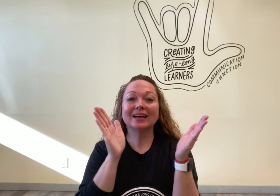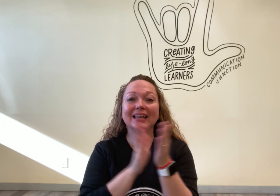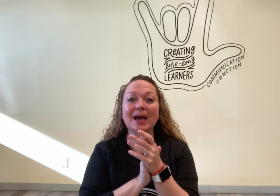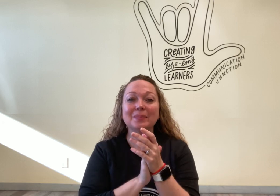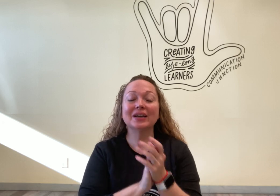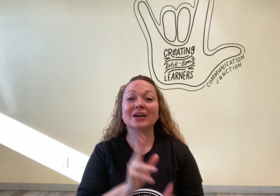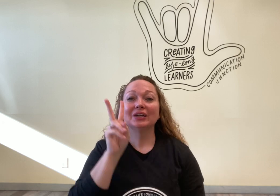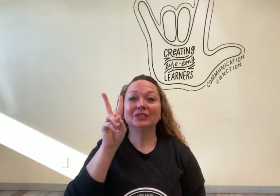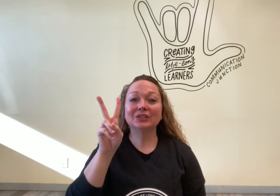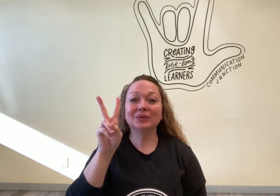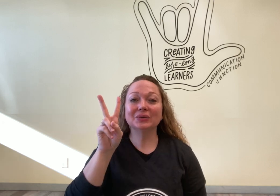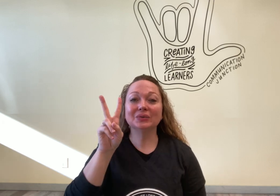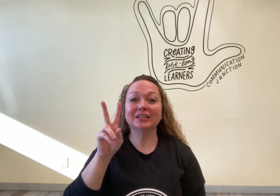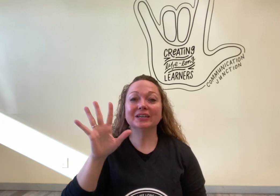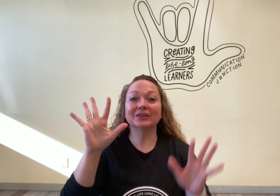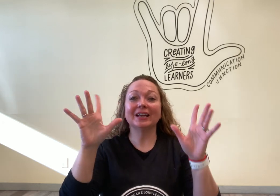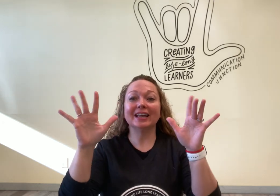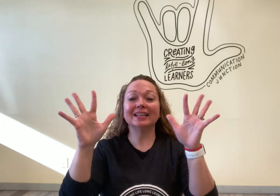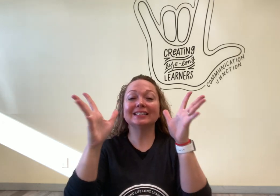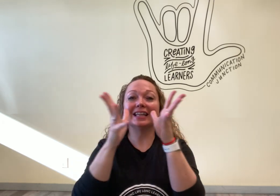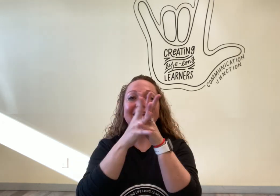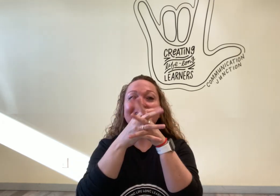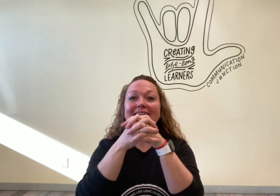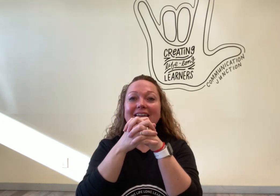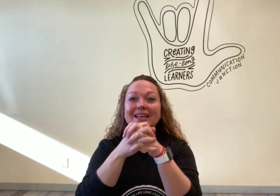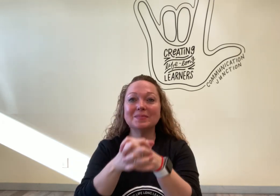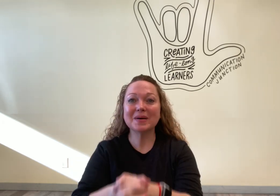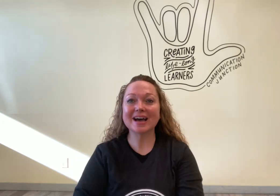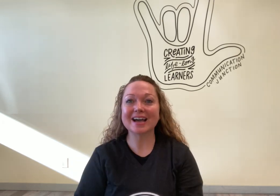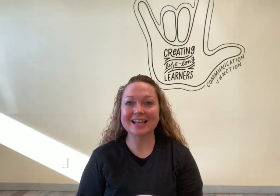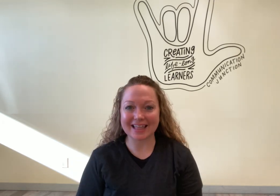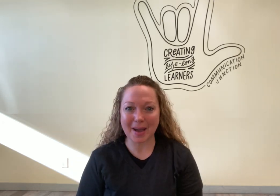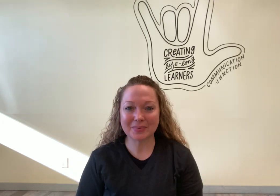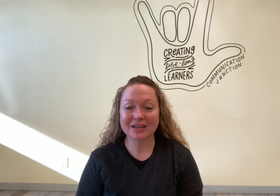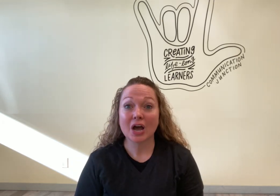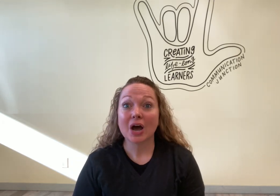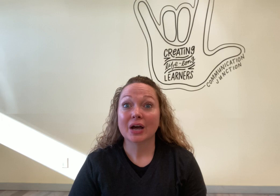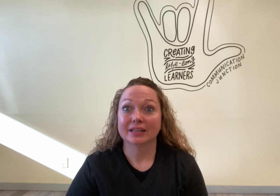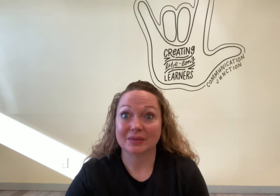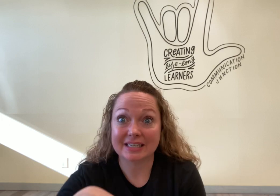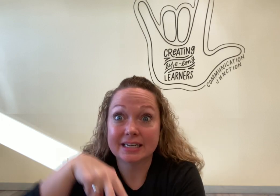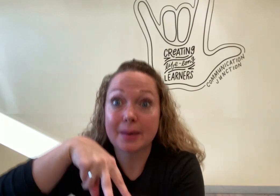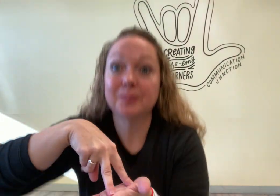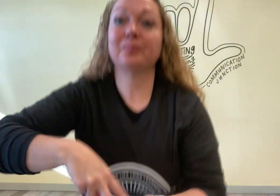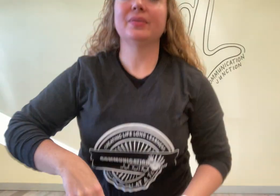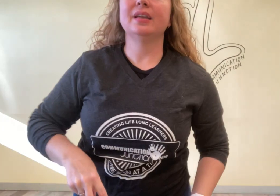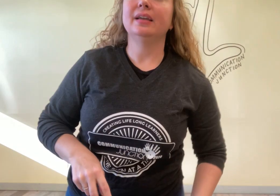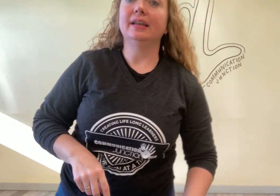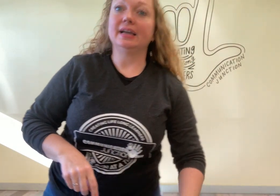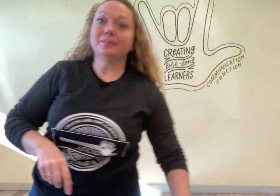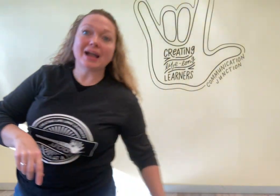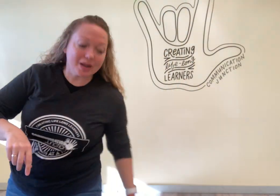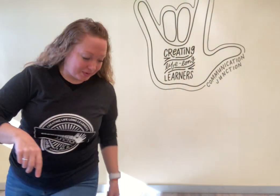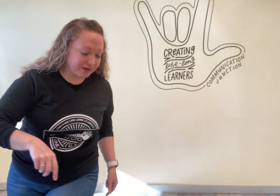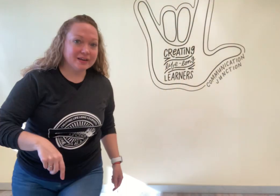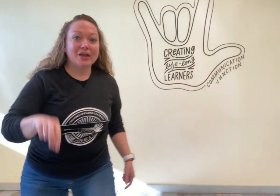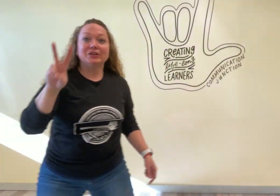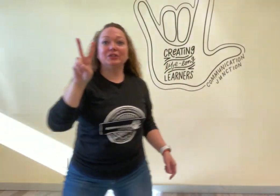clap. 2 little hands lay in my lap. And we stand up. And I gotta back up here.